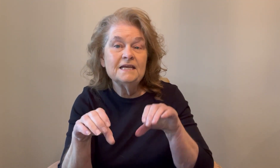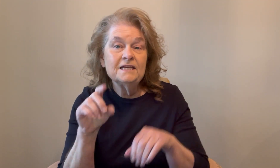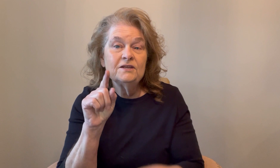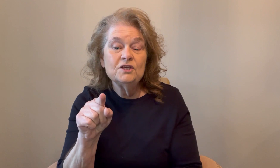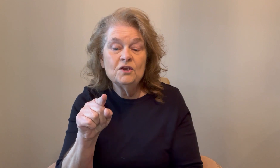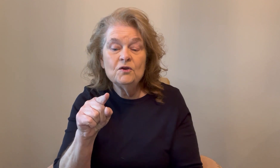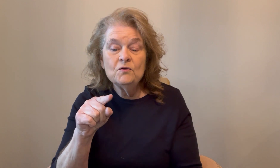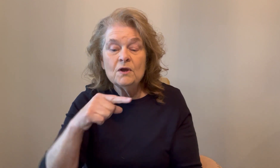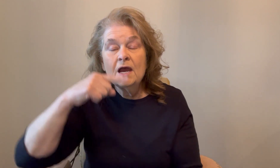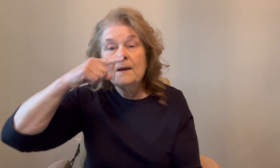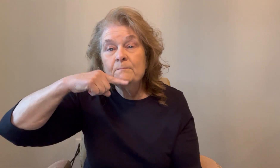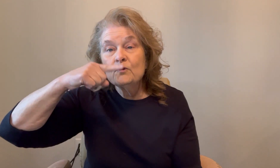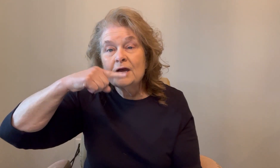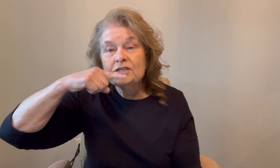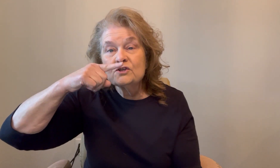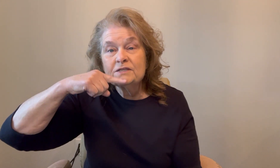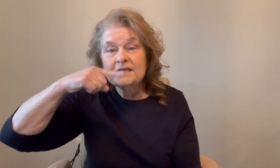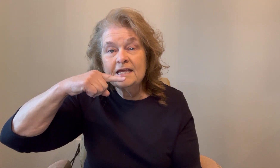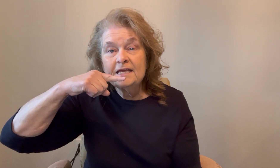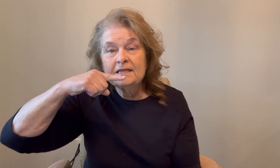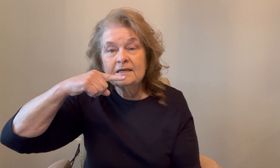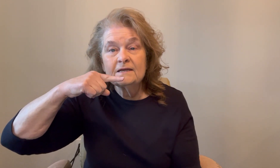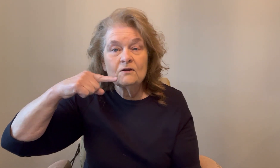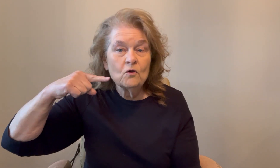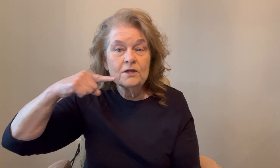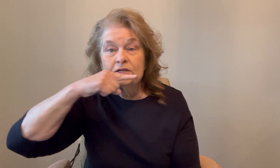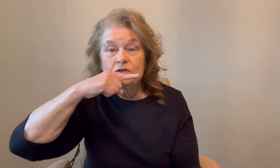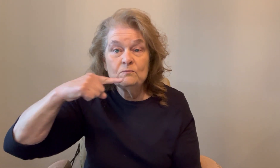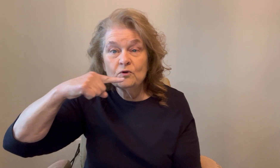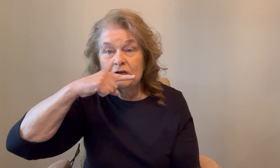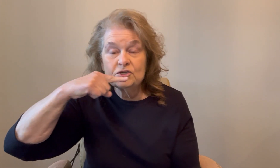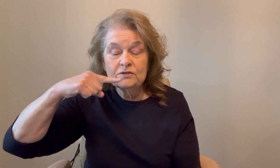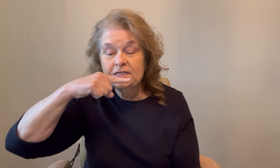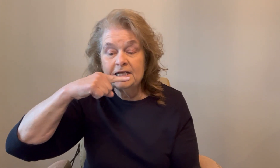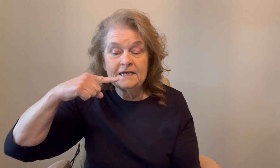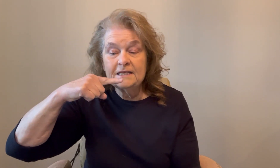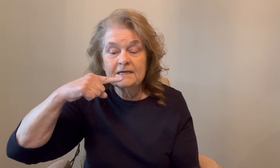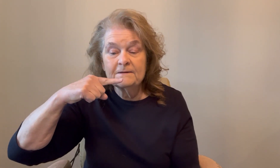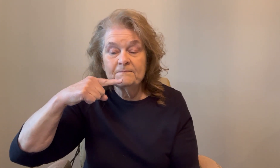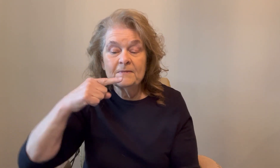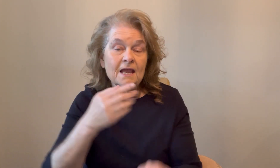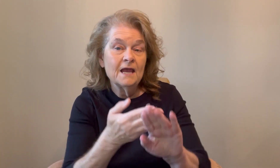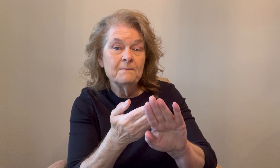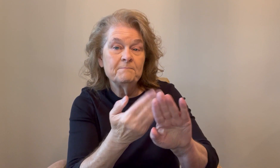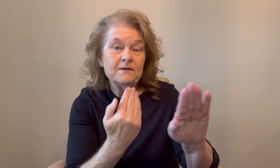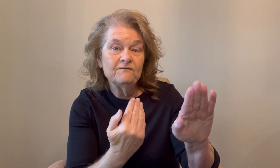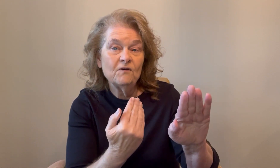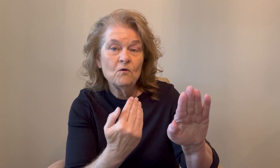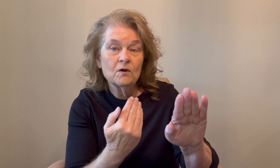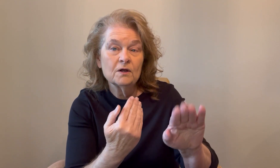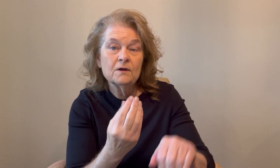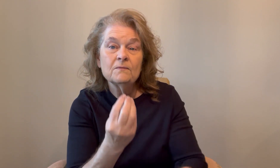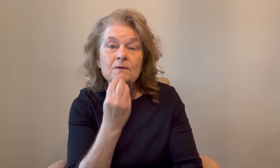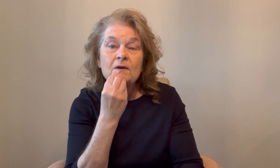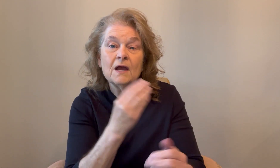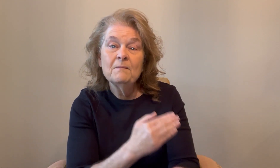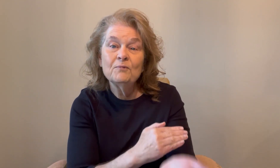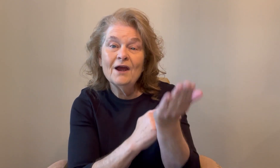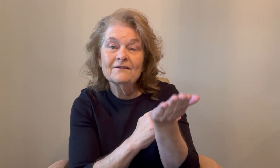Did you brush your teeth, or you could do brush your teeth, before